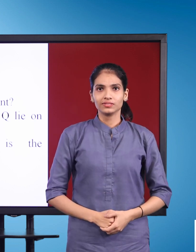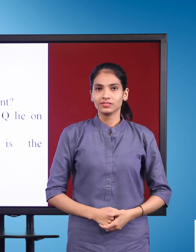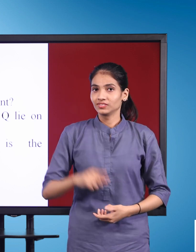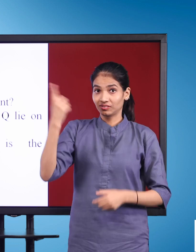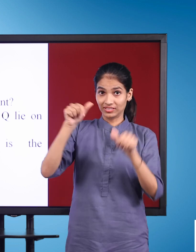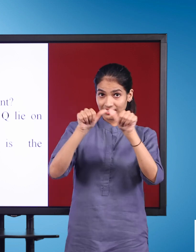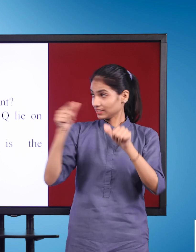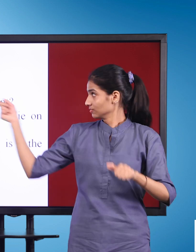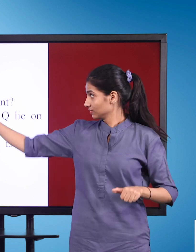A.